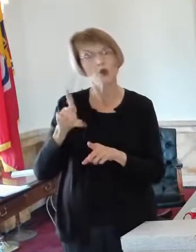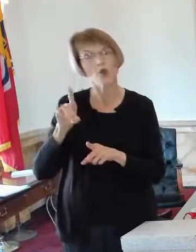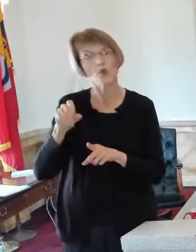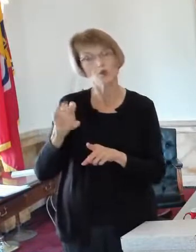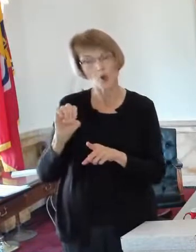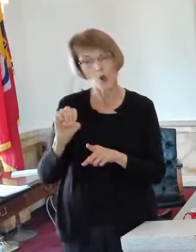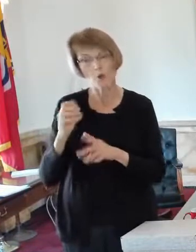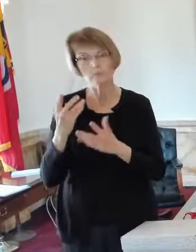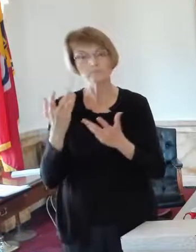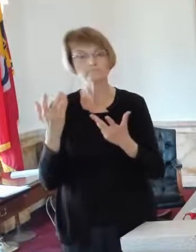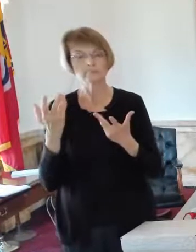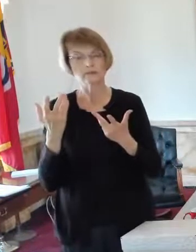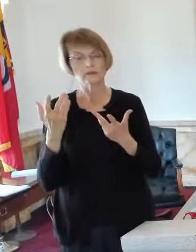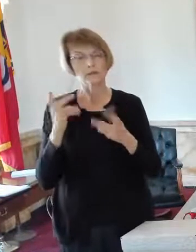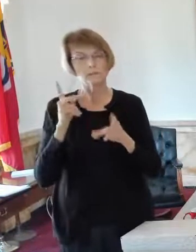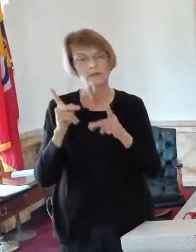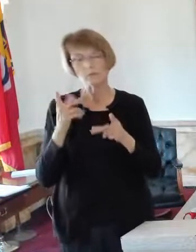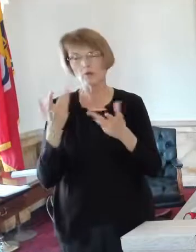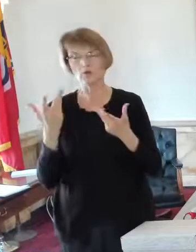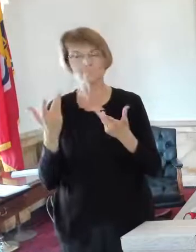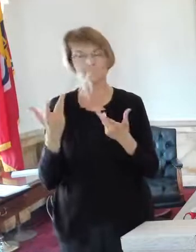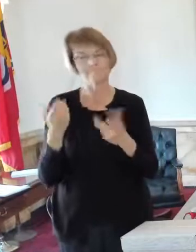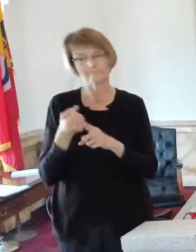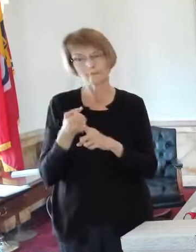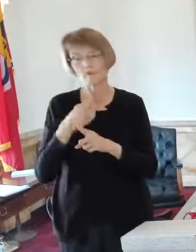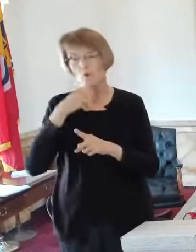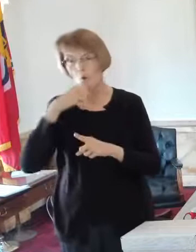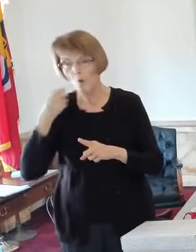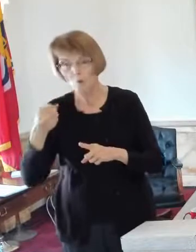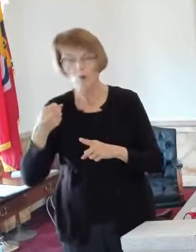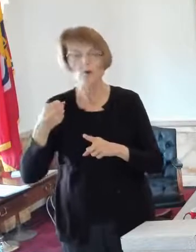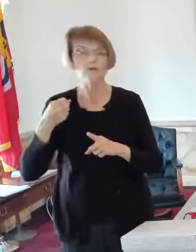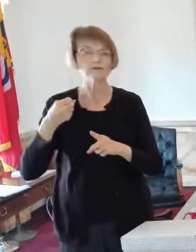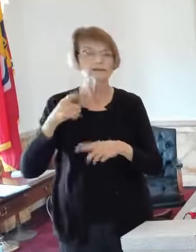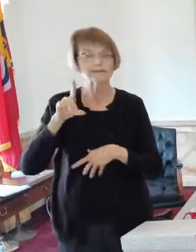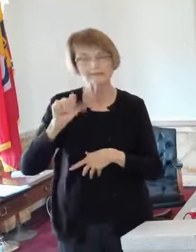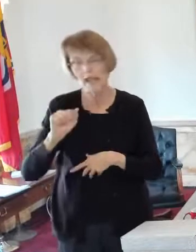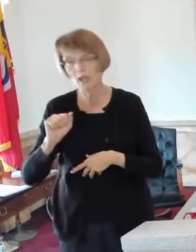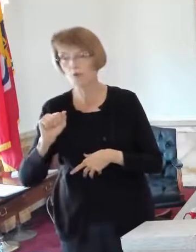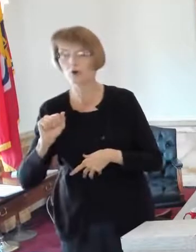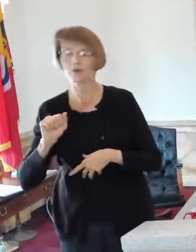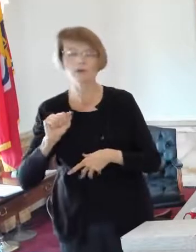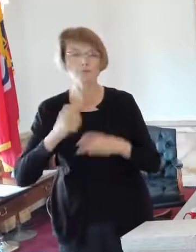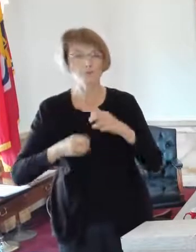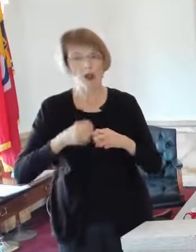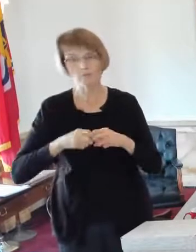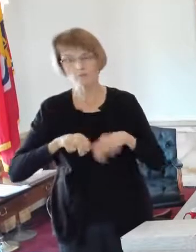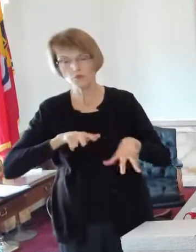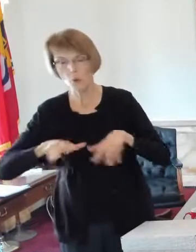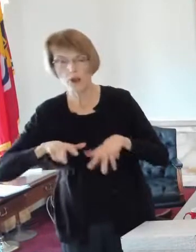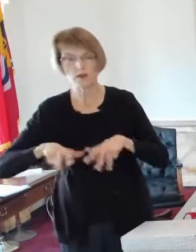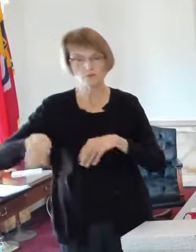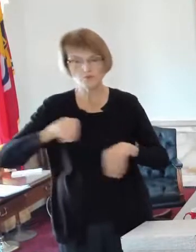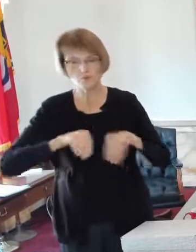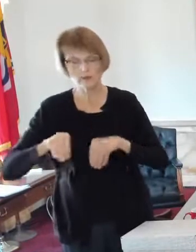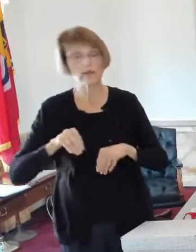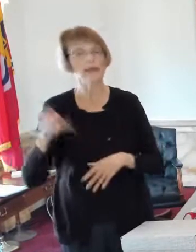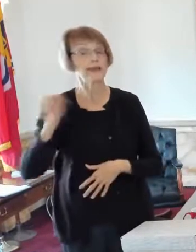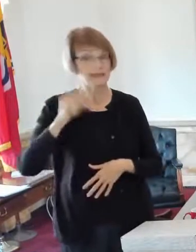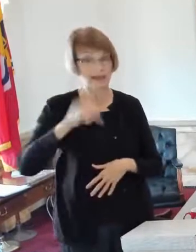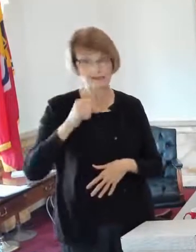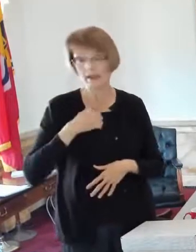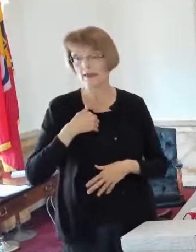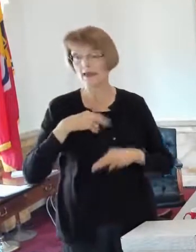for people there who have mobility issues, elderly, or individuals with disabilities? Yes, there are. There are wheelchairs, there